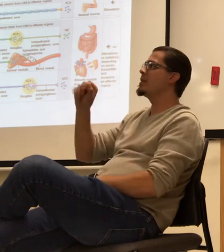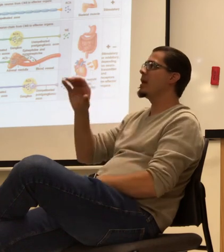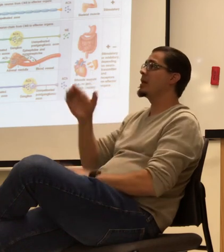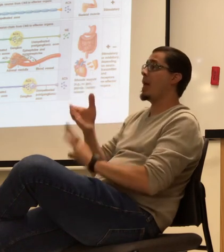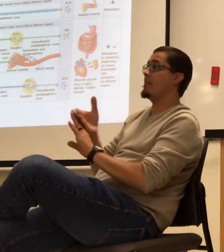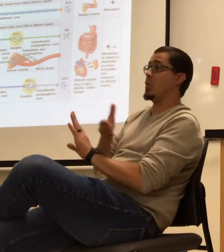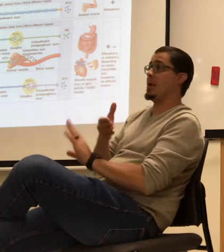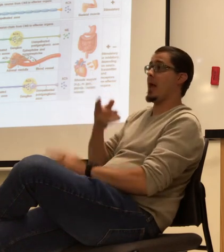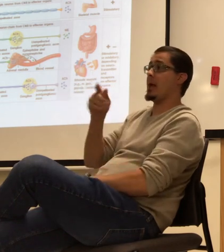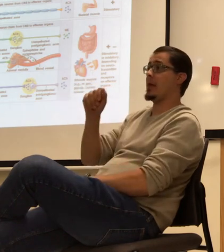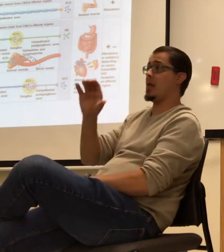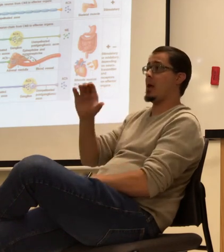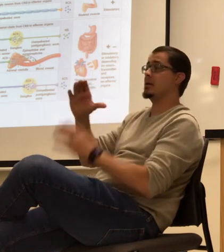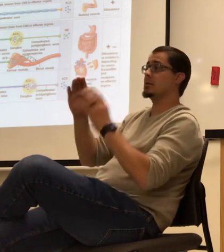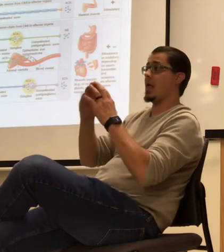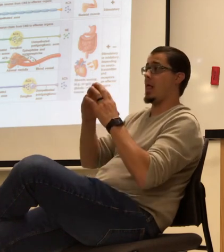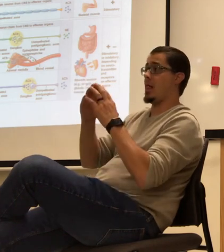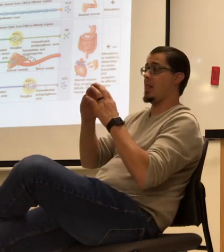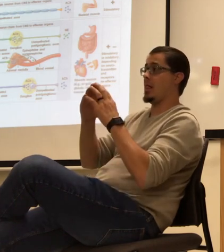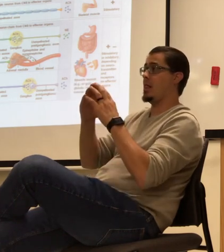preganglionic cells,